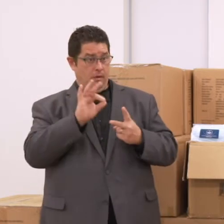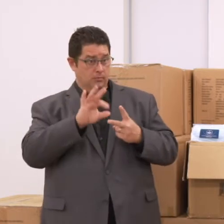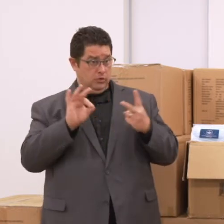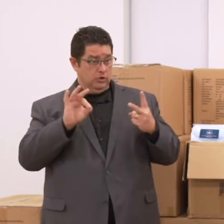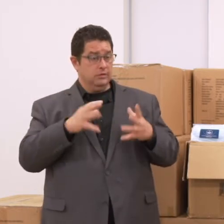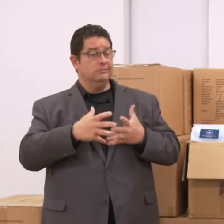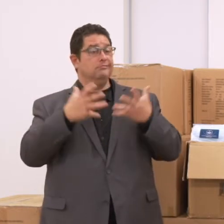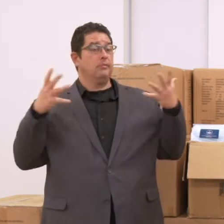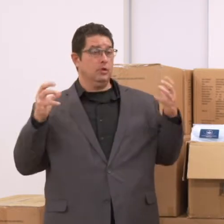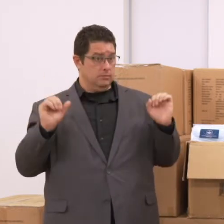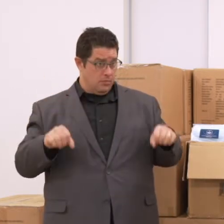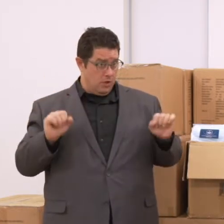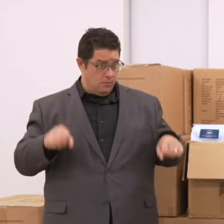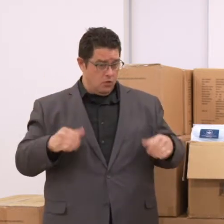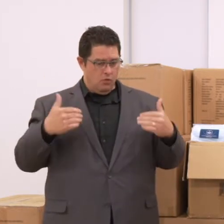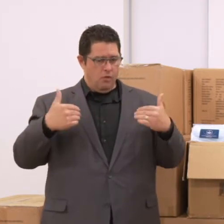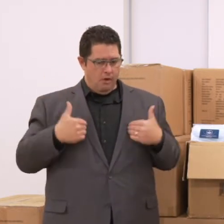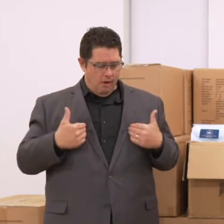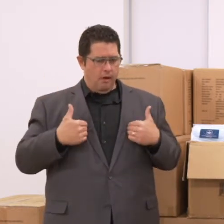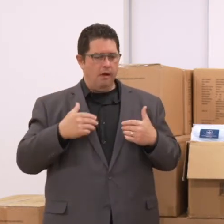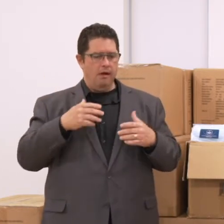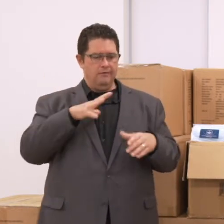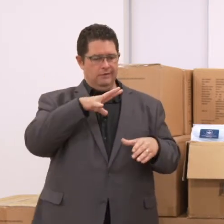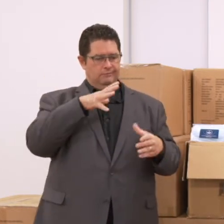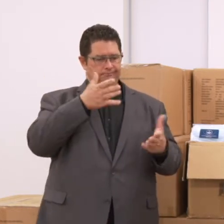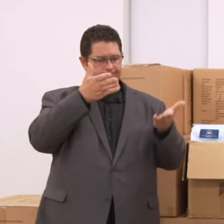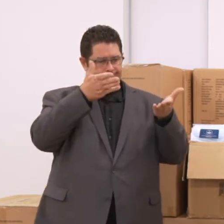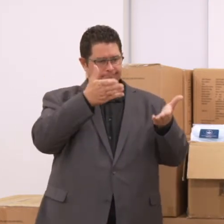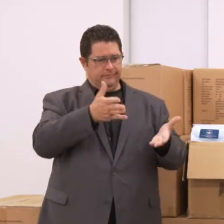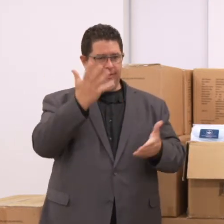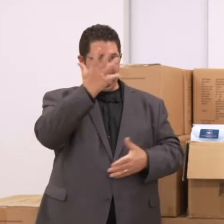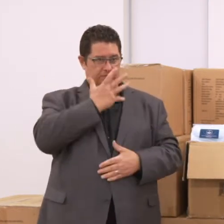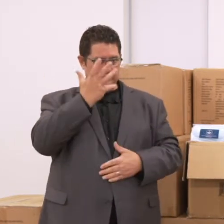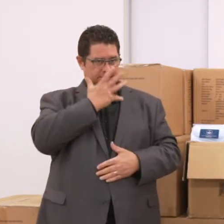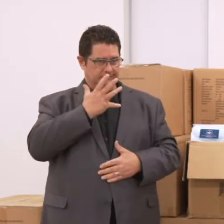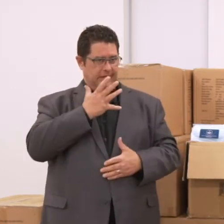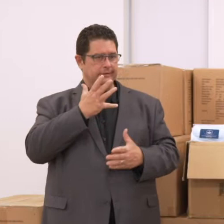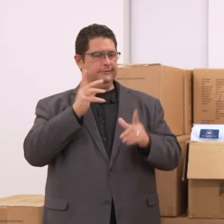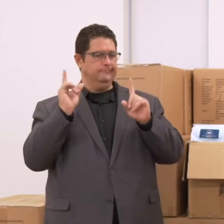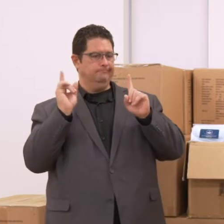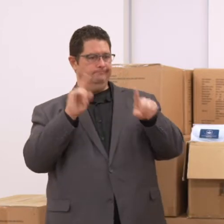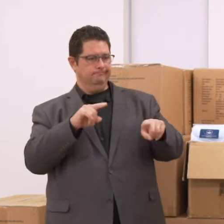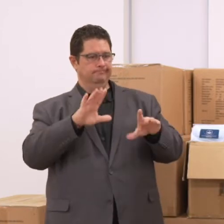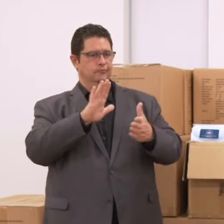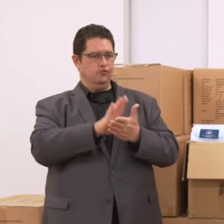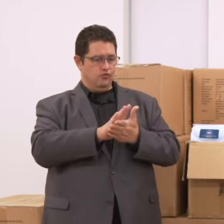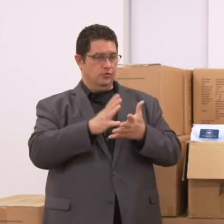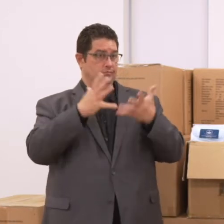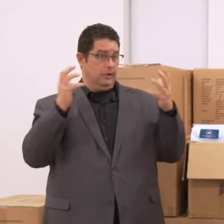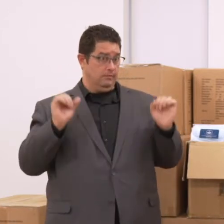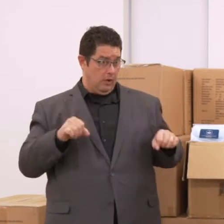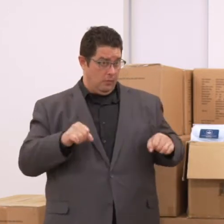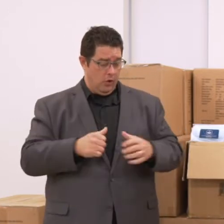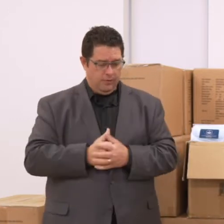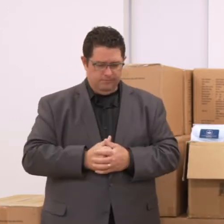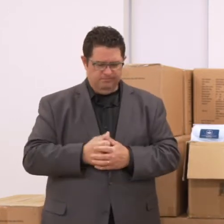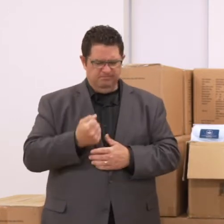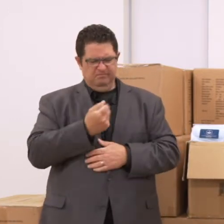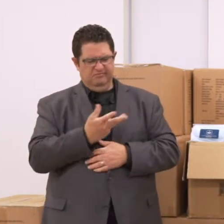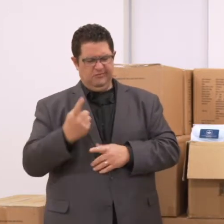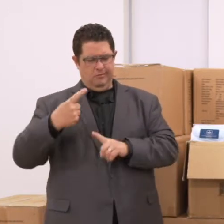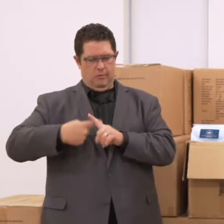have a choice of an in-school education some point this fall. The last several months have been tough for